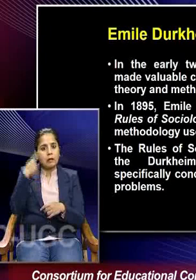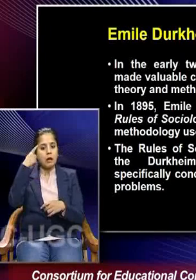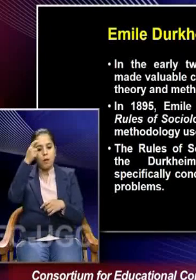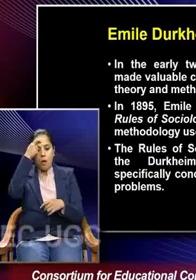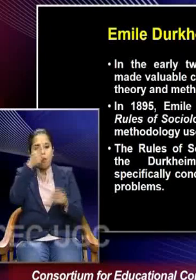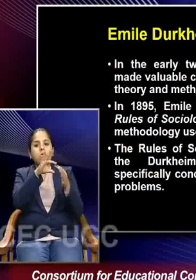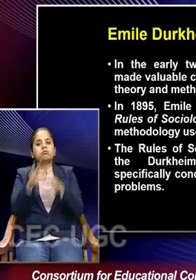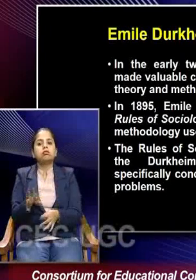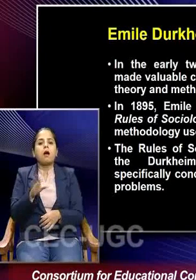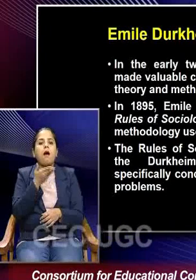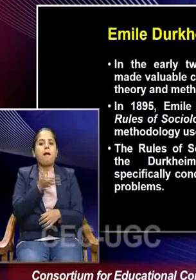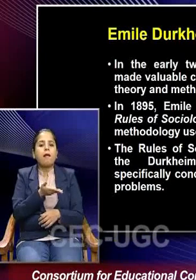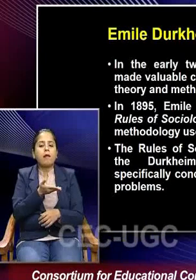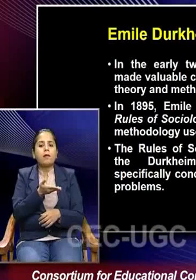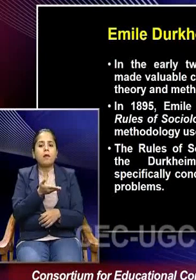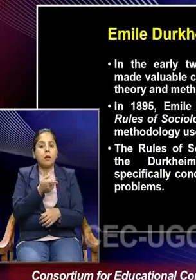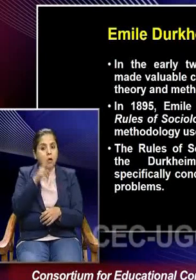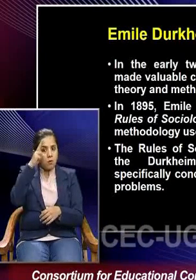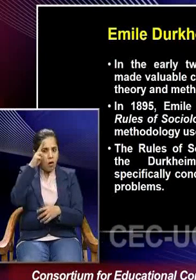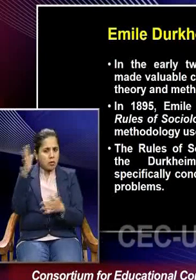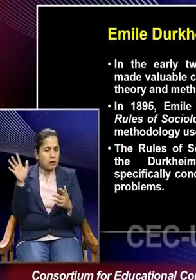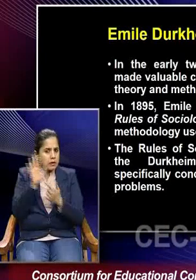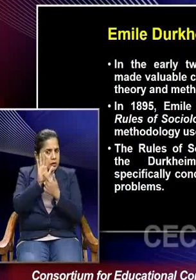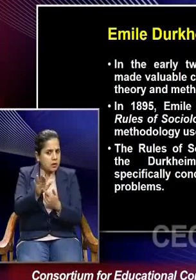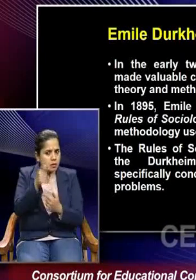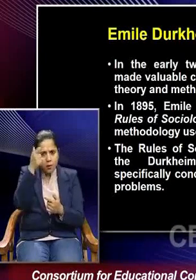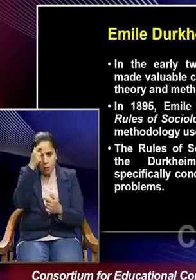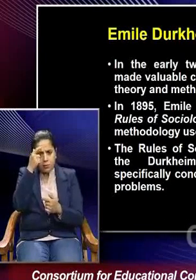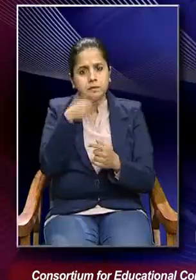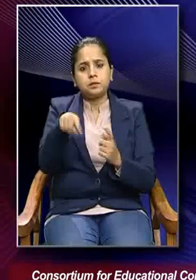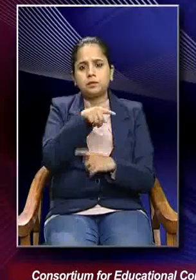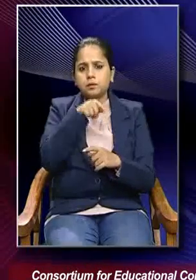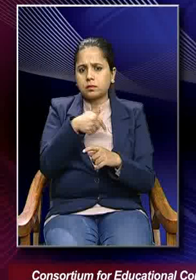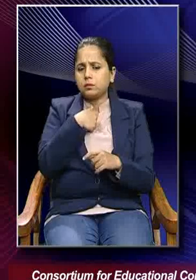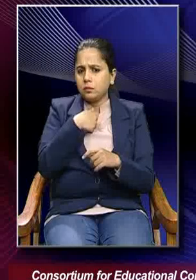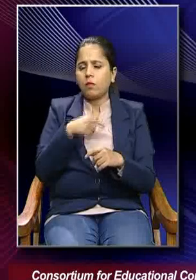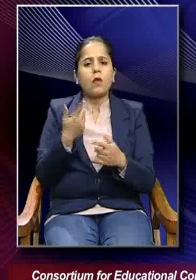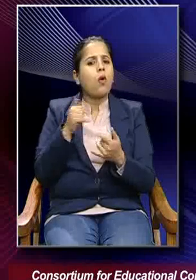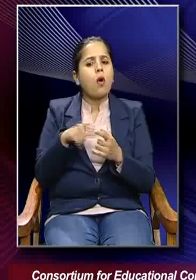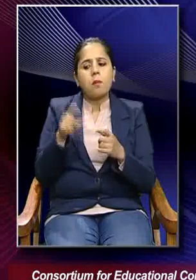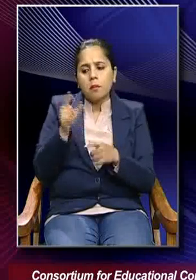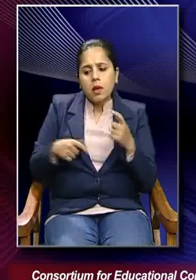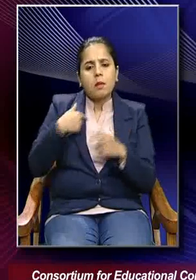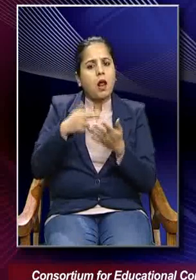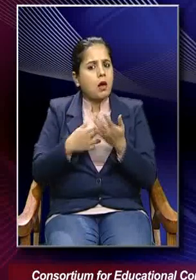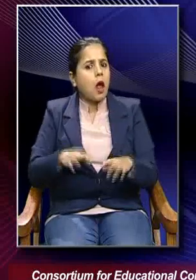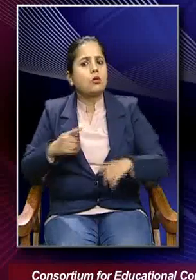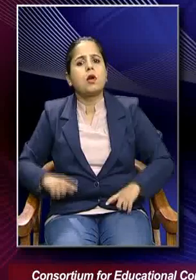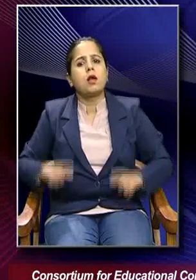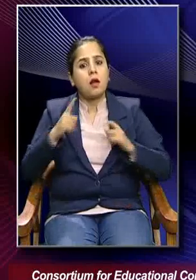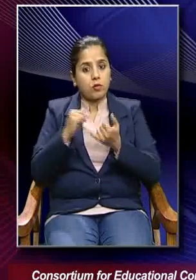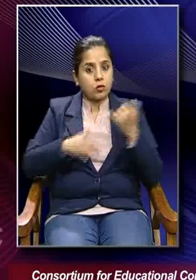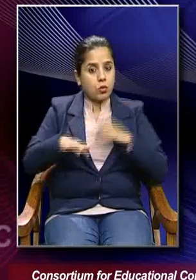problems, So, physical science was studying organic life. Social